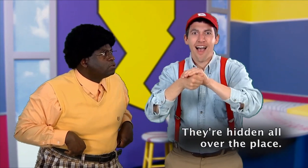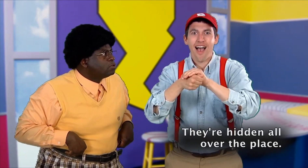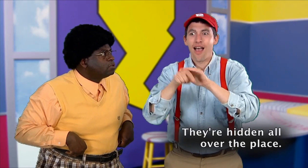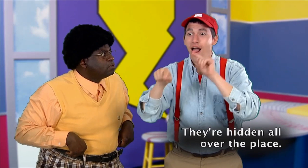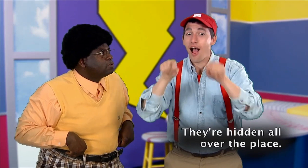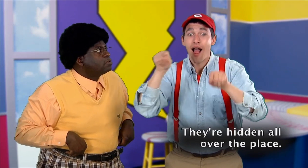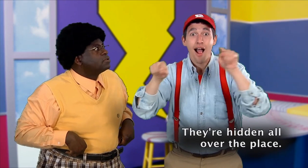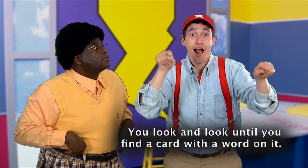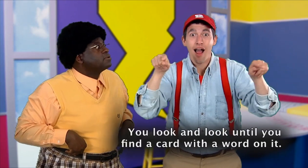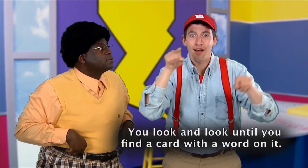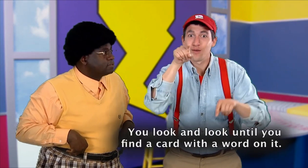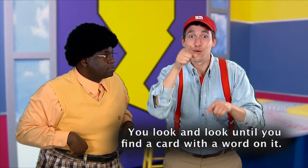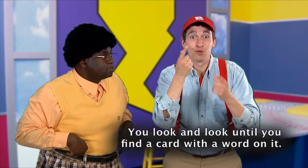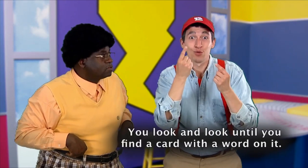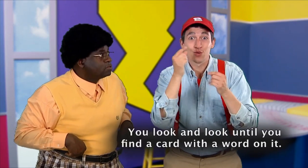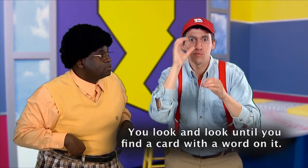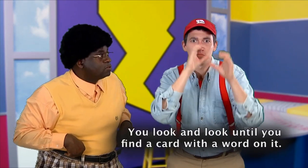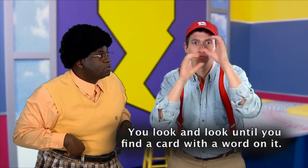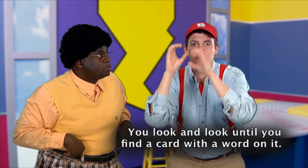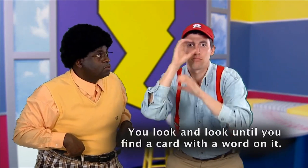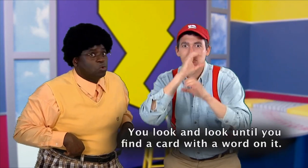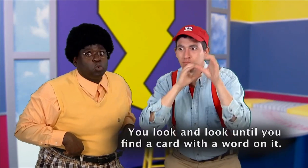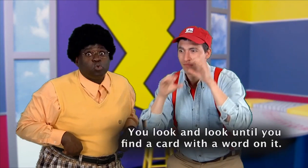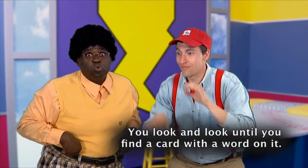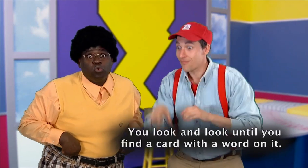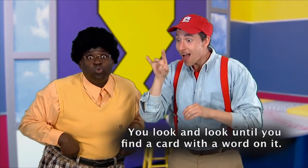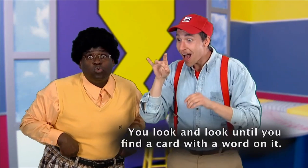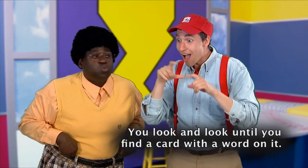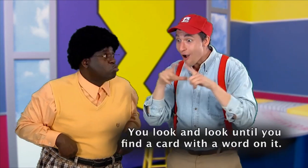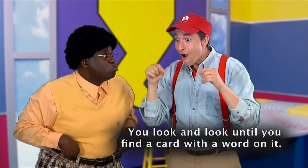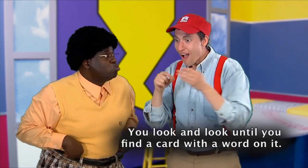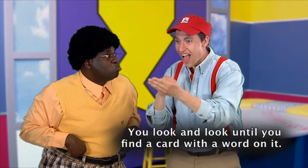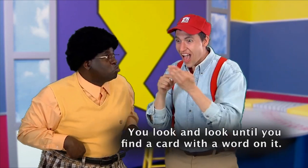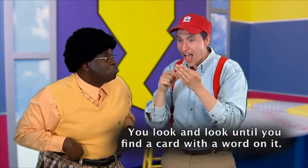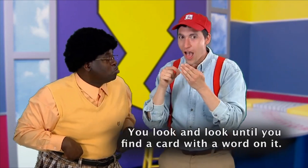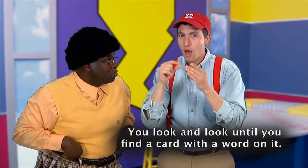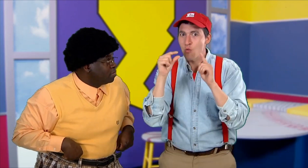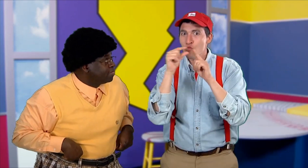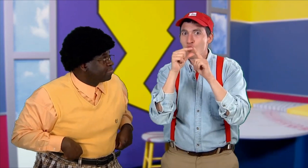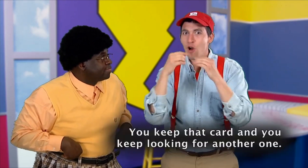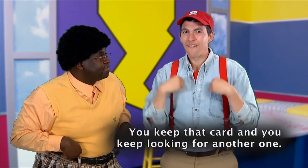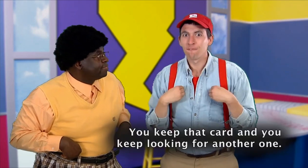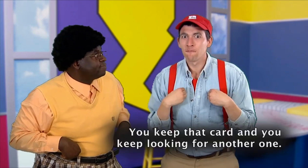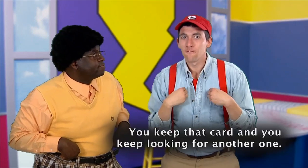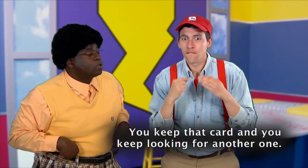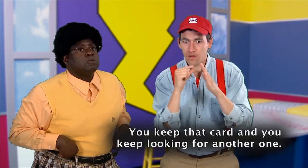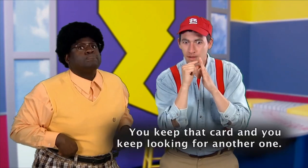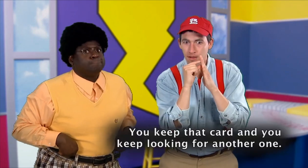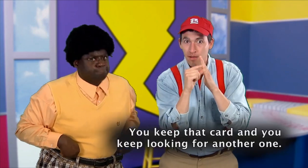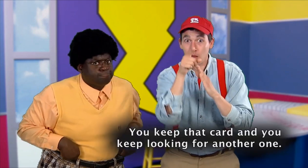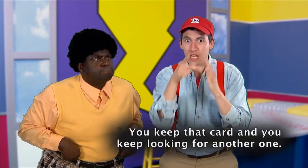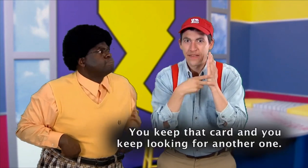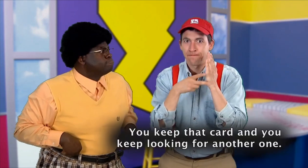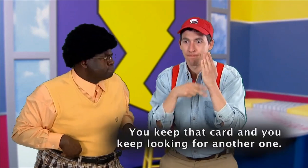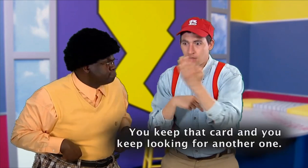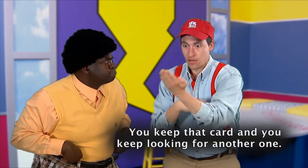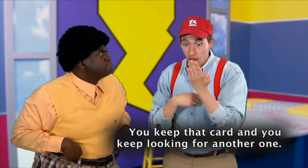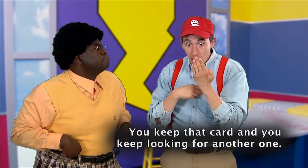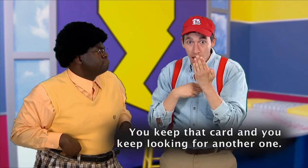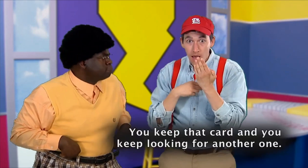over the place. You look and look until you find a card with the word on it. You keep that card and you keep looking for another one.